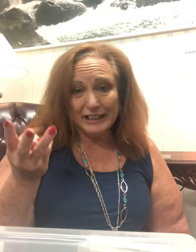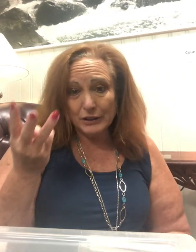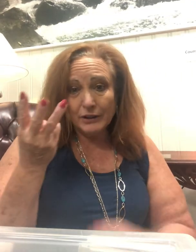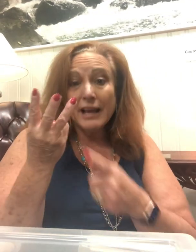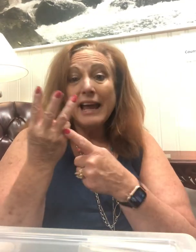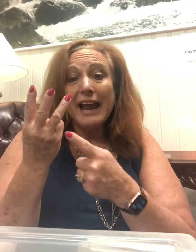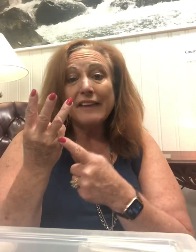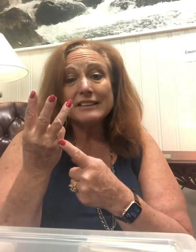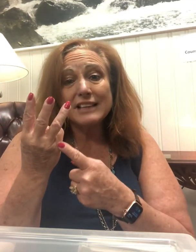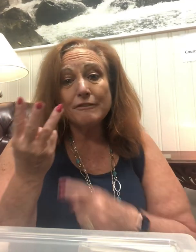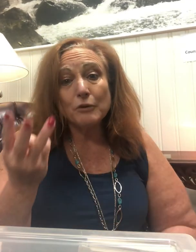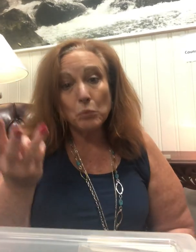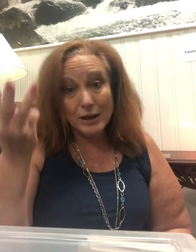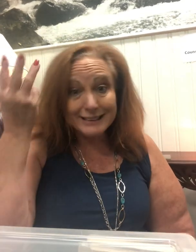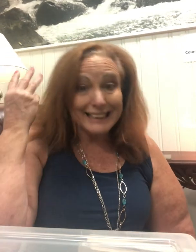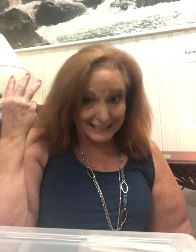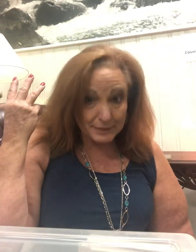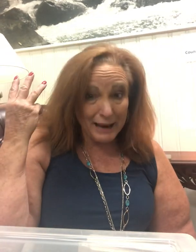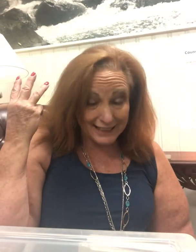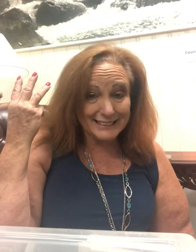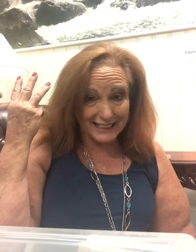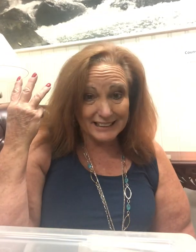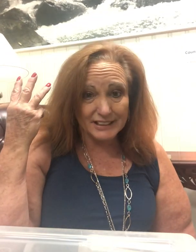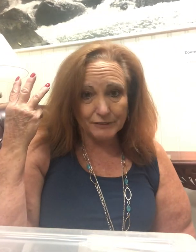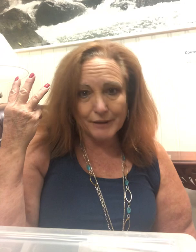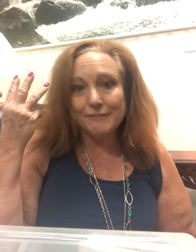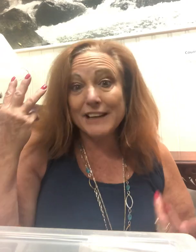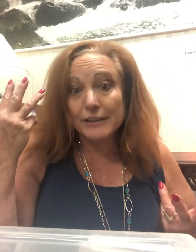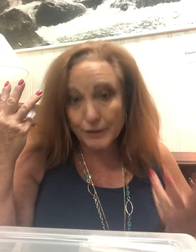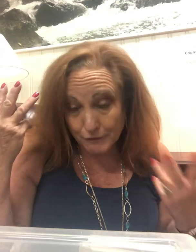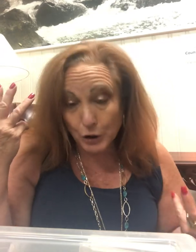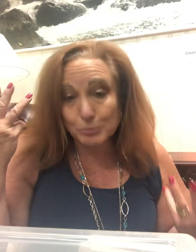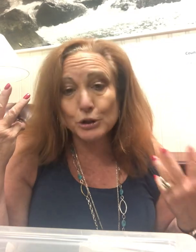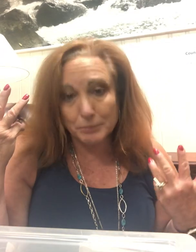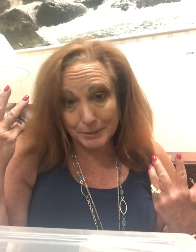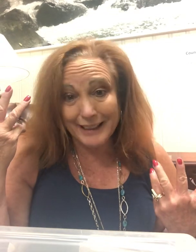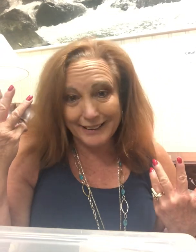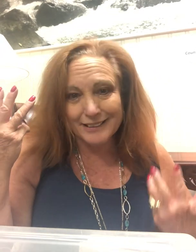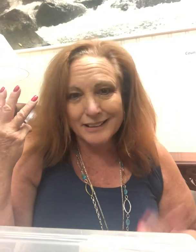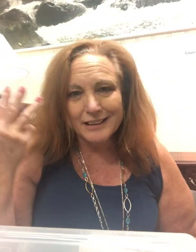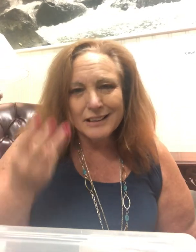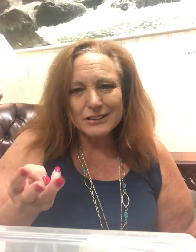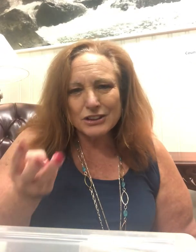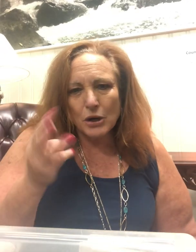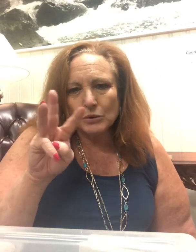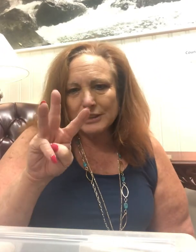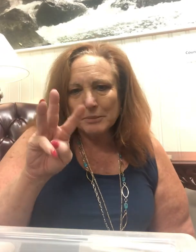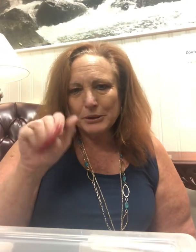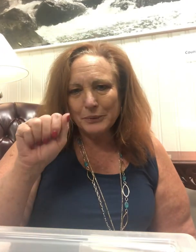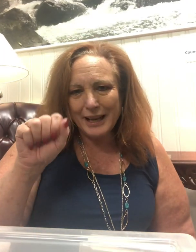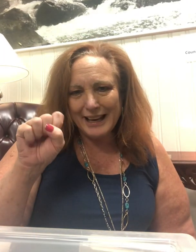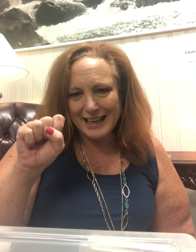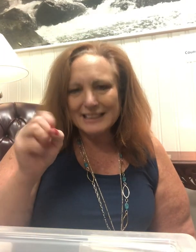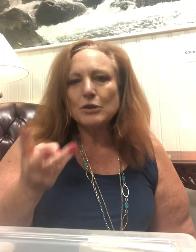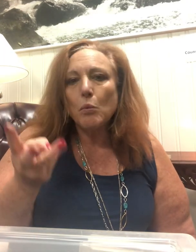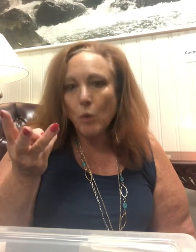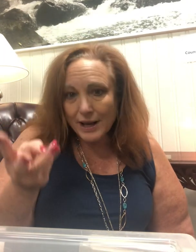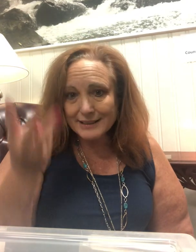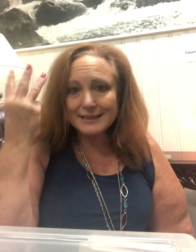here, and the sign for was is past tense of the verb to be. So W-A-S, was,